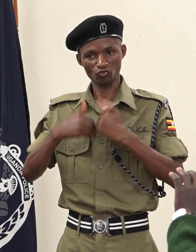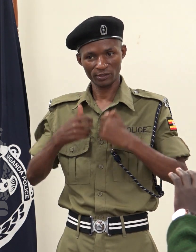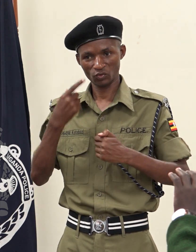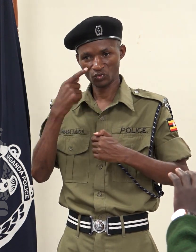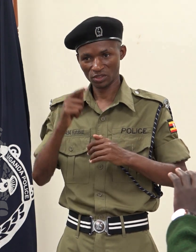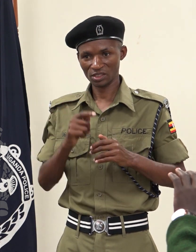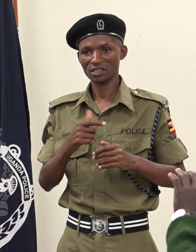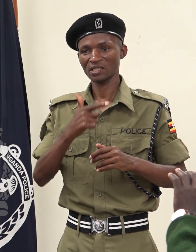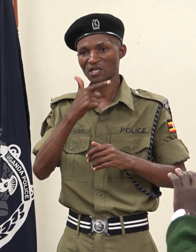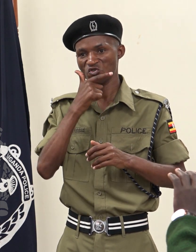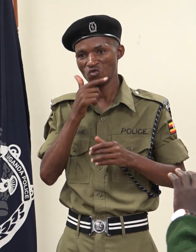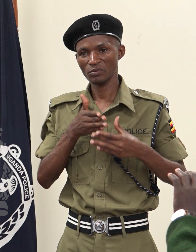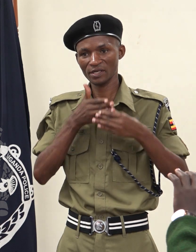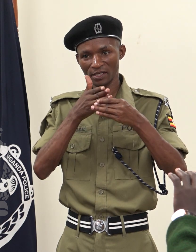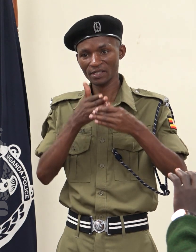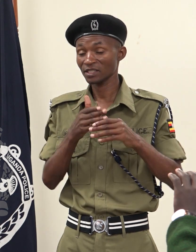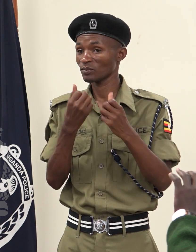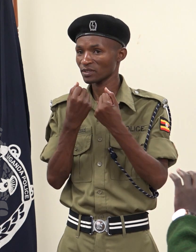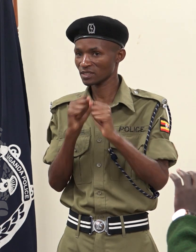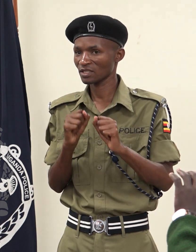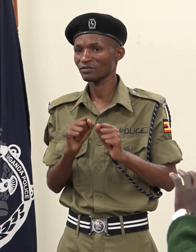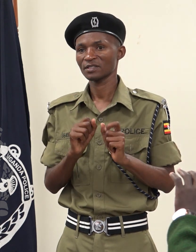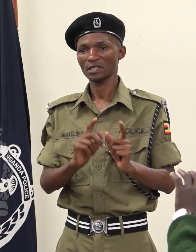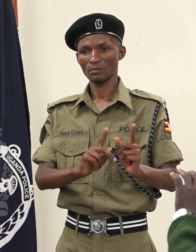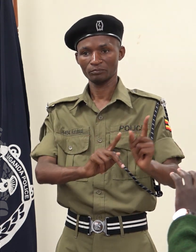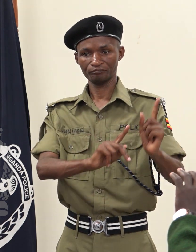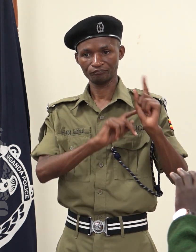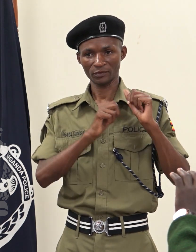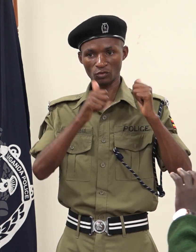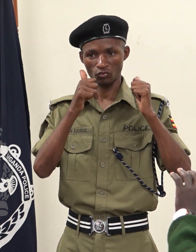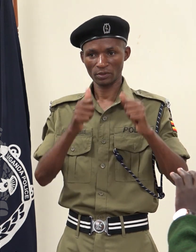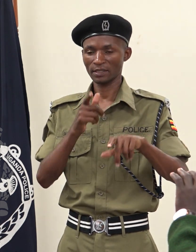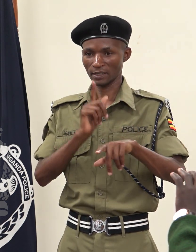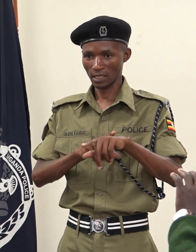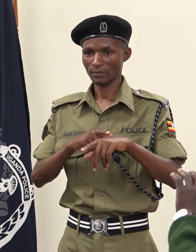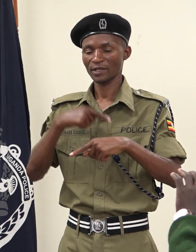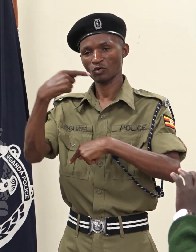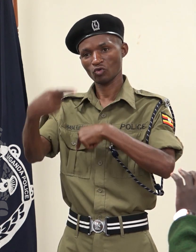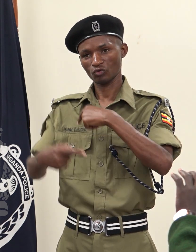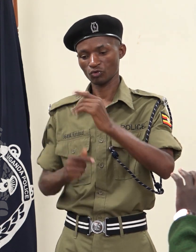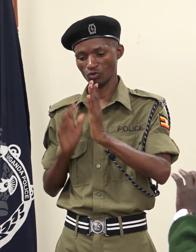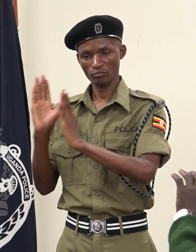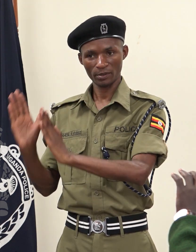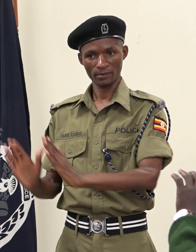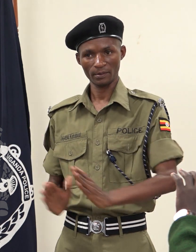safe and secure as they conduct their mobilization tours.